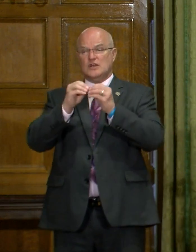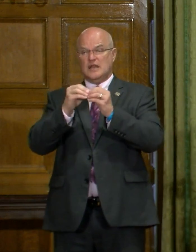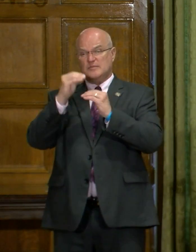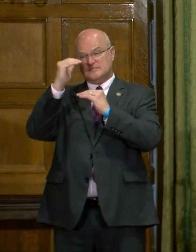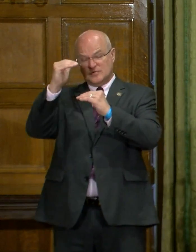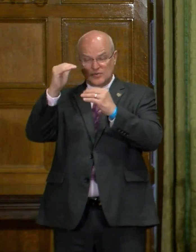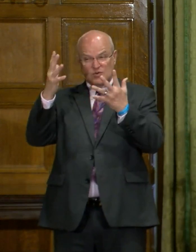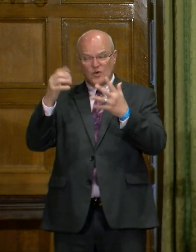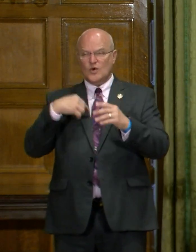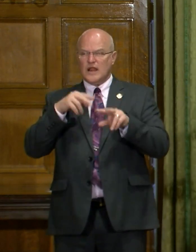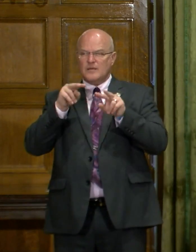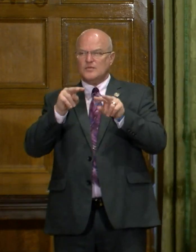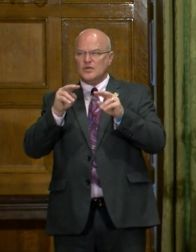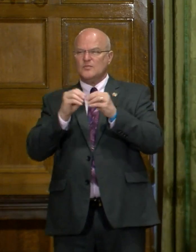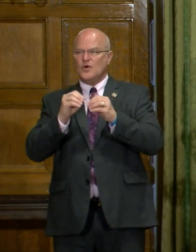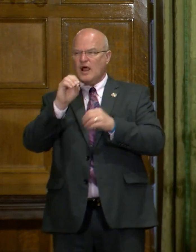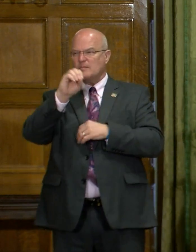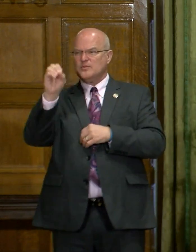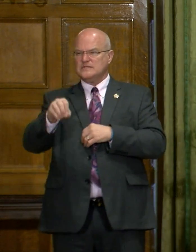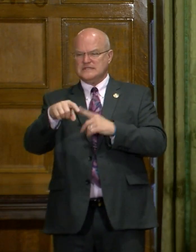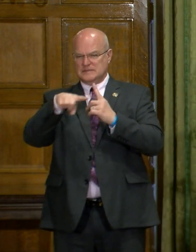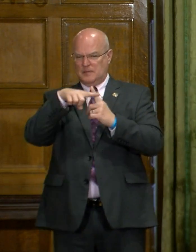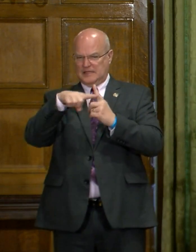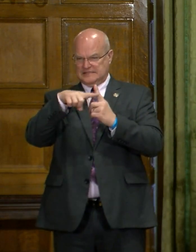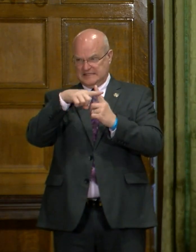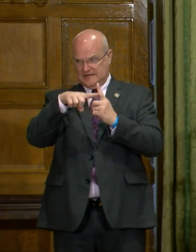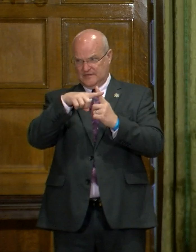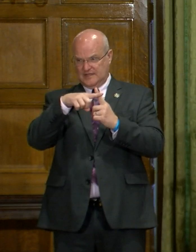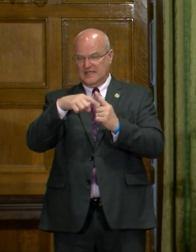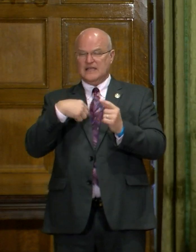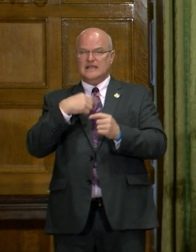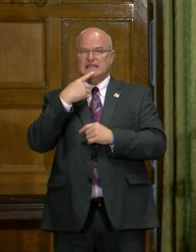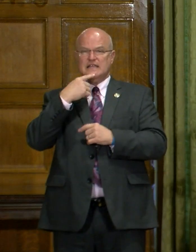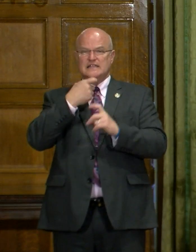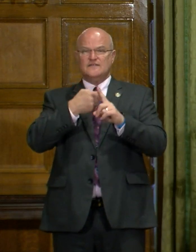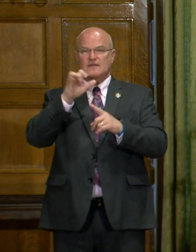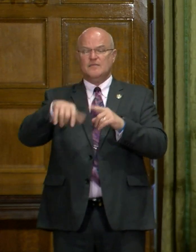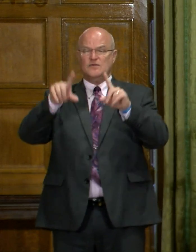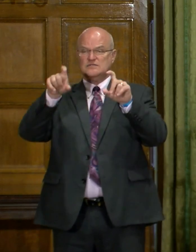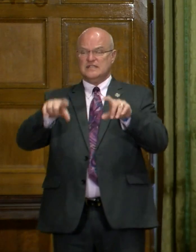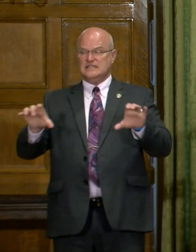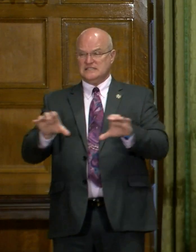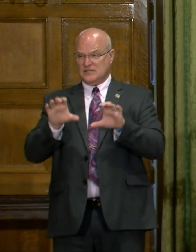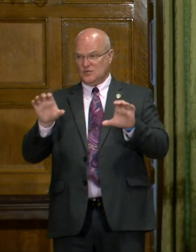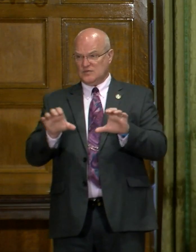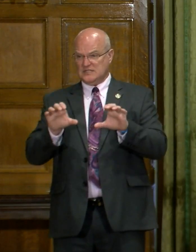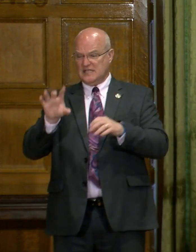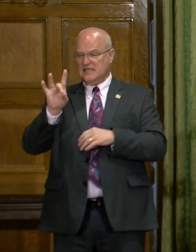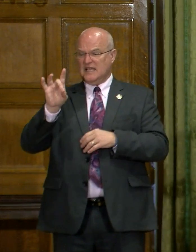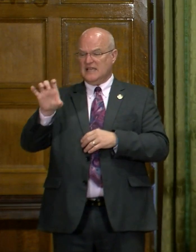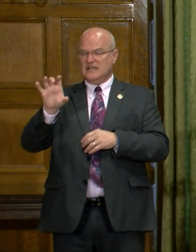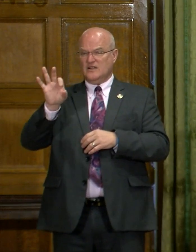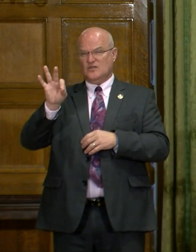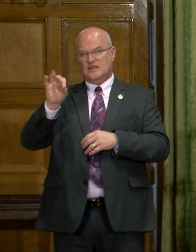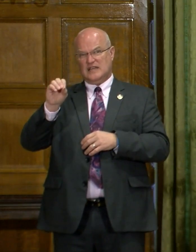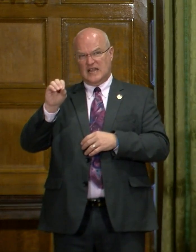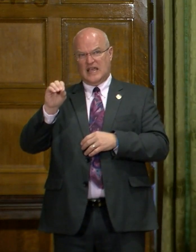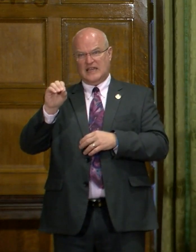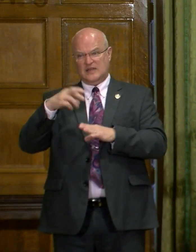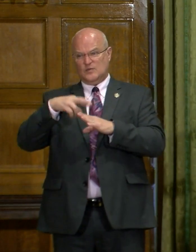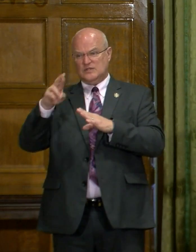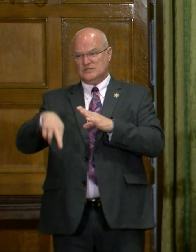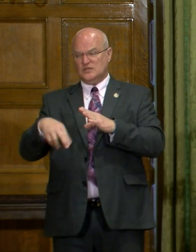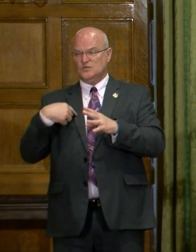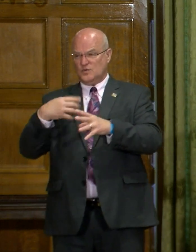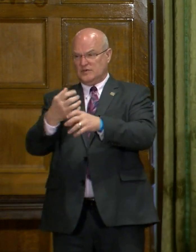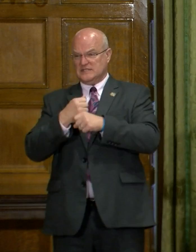number. What I'm looking more is our percent positivity. As I mentioned, of those tests that were done, the 890